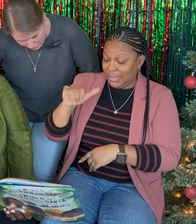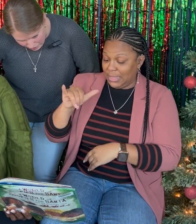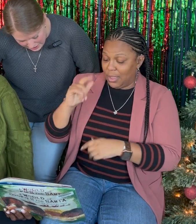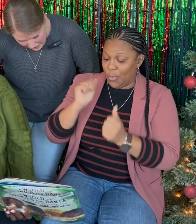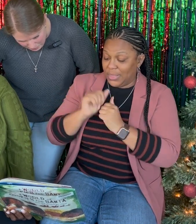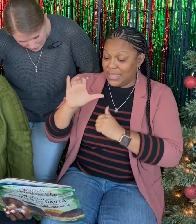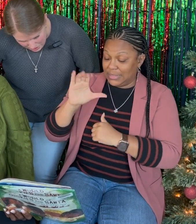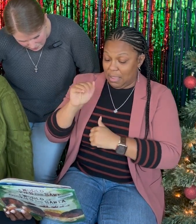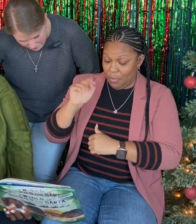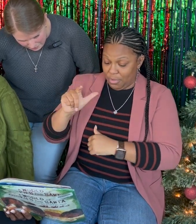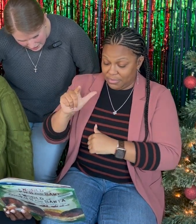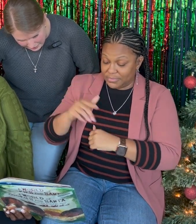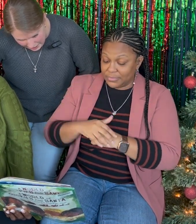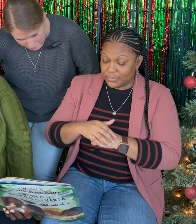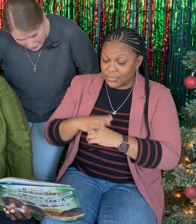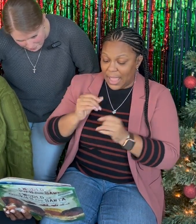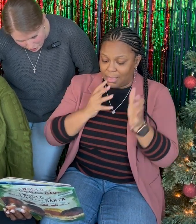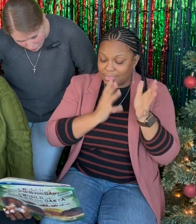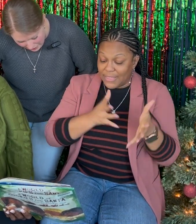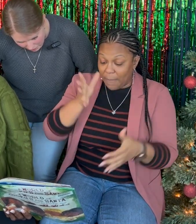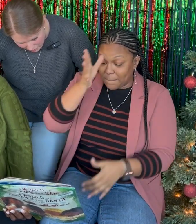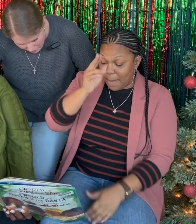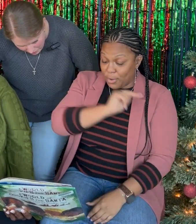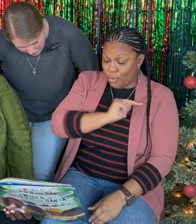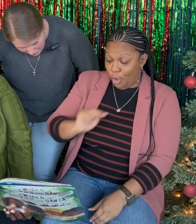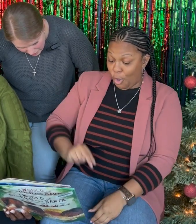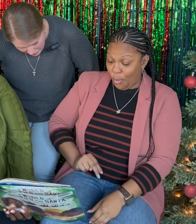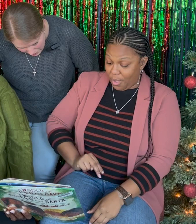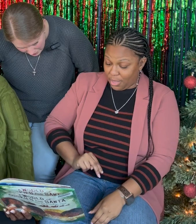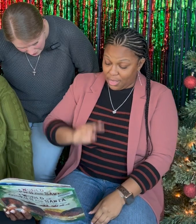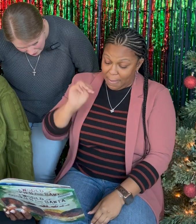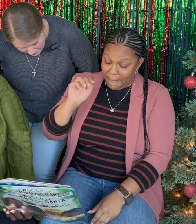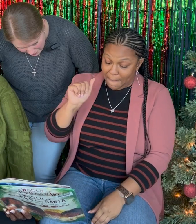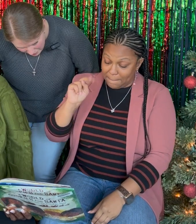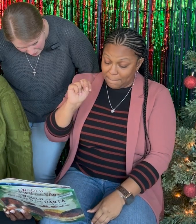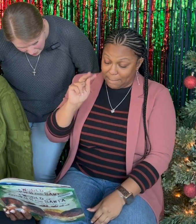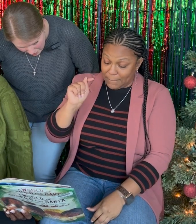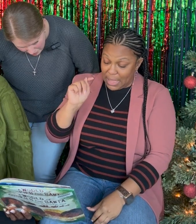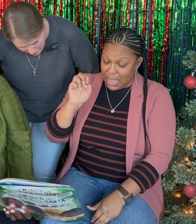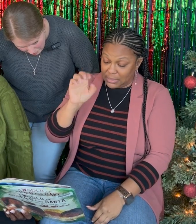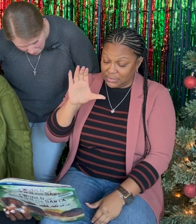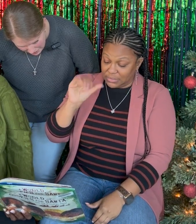barley for his camels and leave Papa Noel